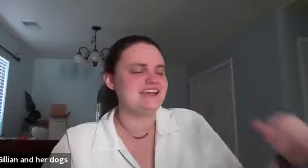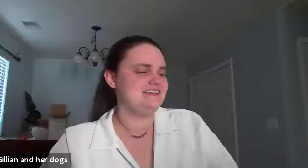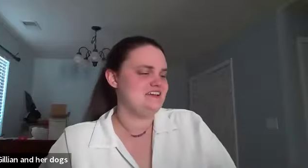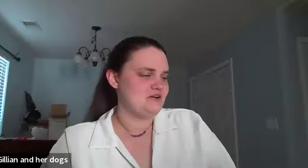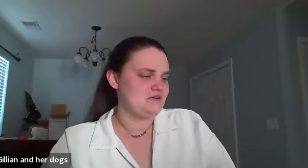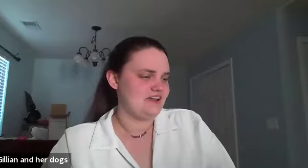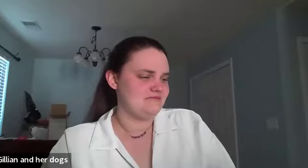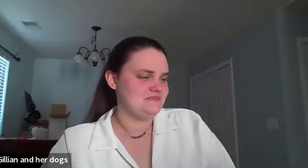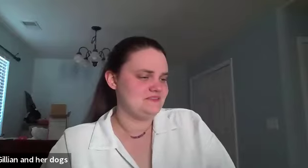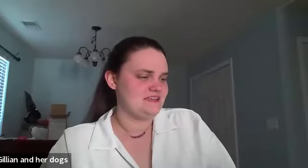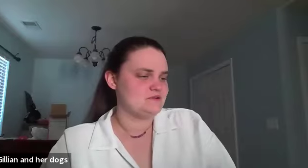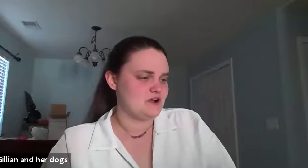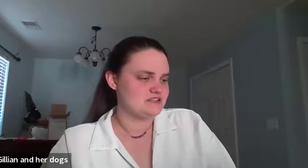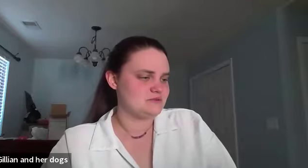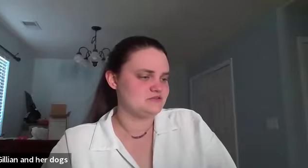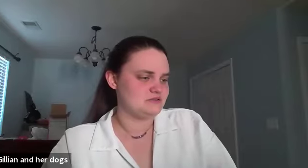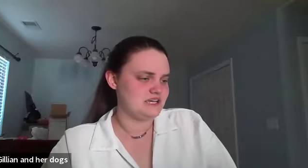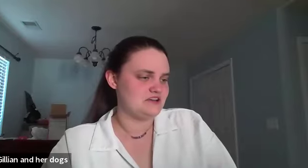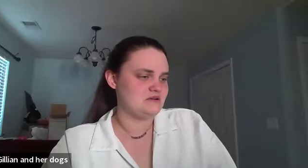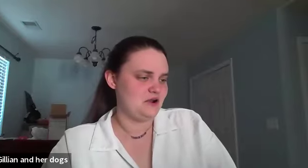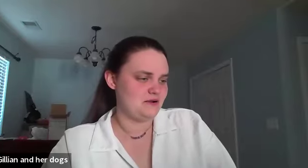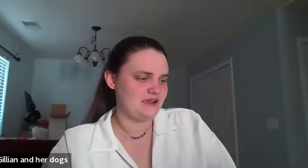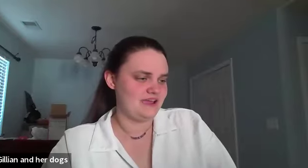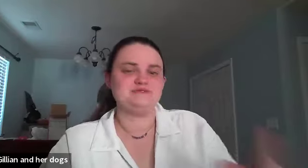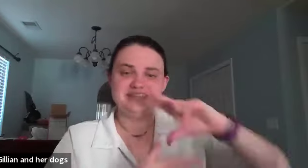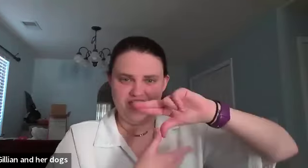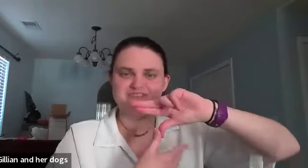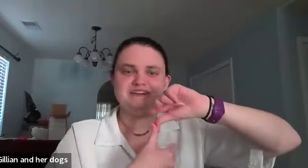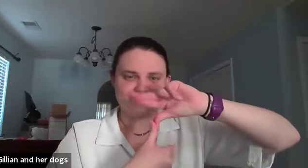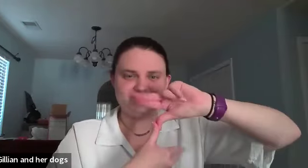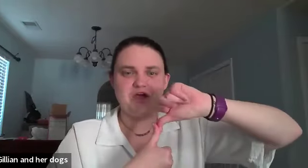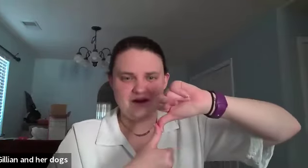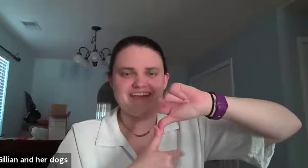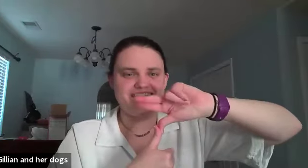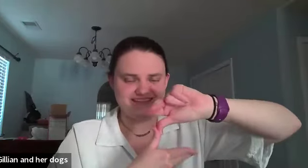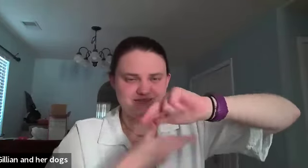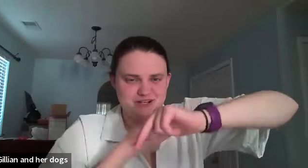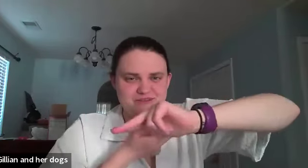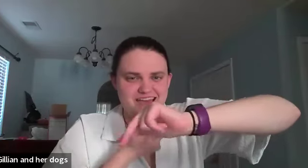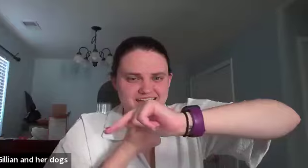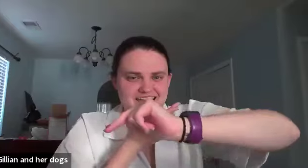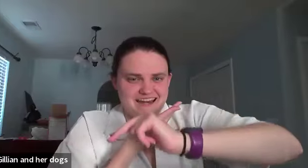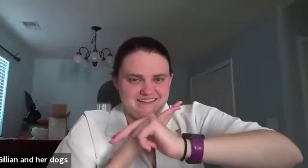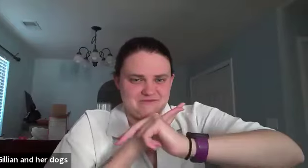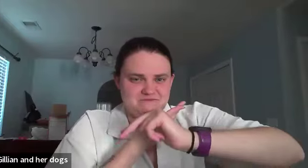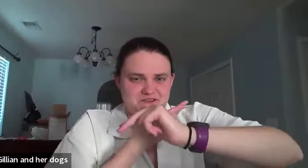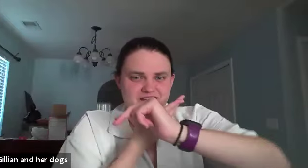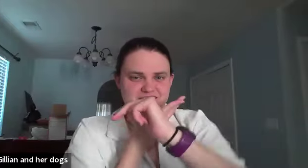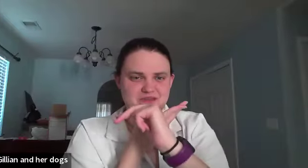hot. Okay. And we talked about tornado and hurricane. Because we did, that's right, because we did the hurricane, because I was talking about the eye and I like figured out I can